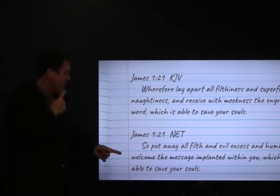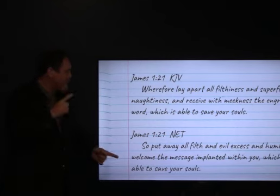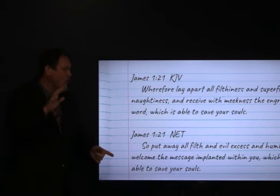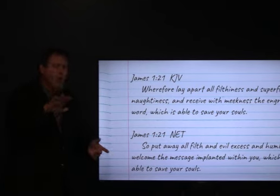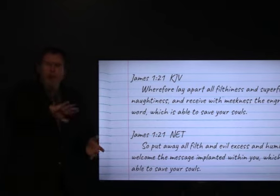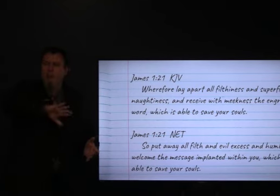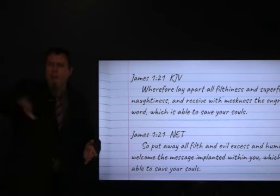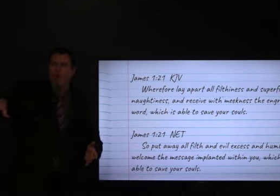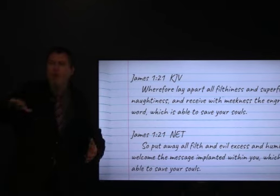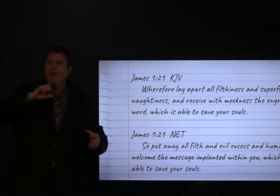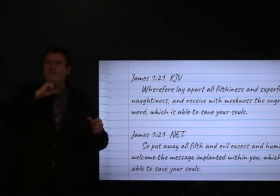souls.